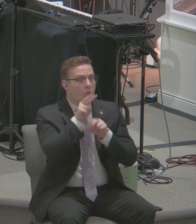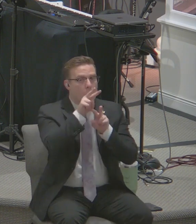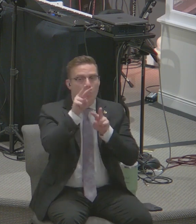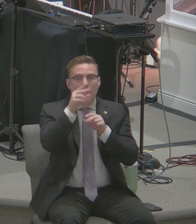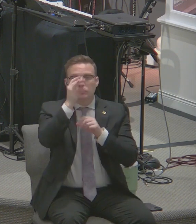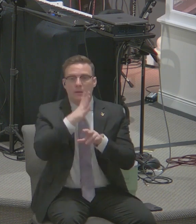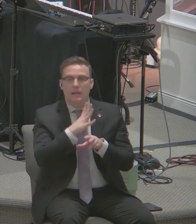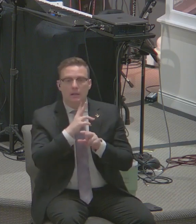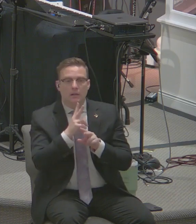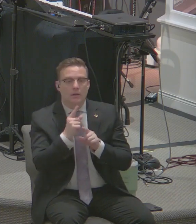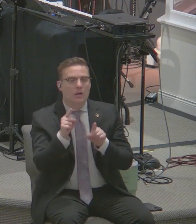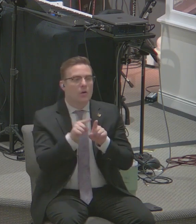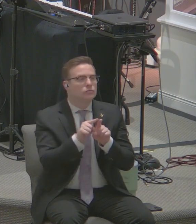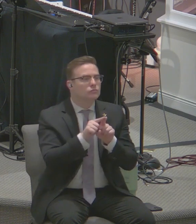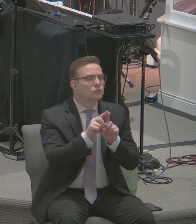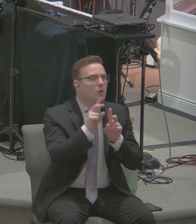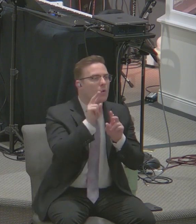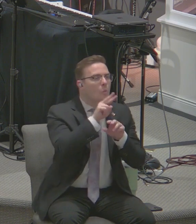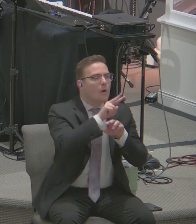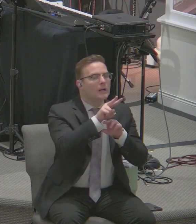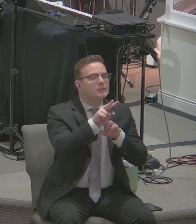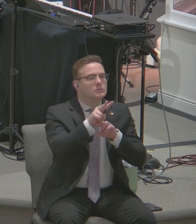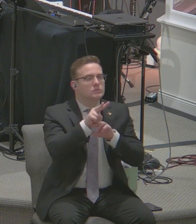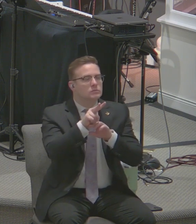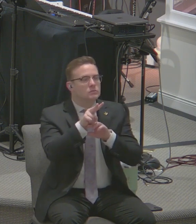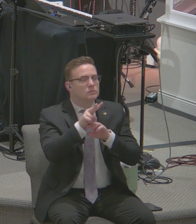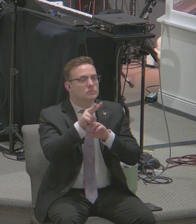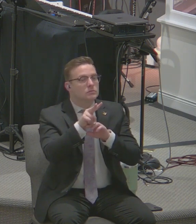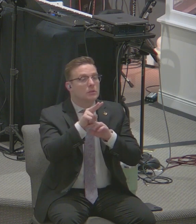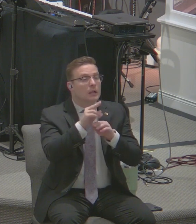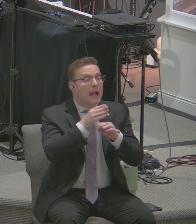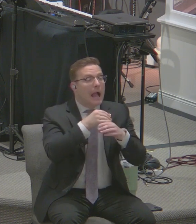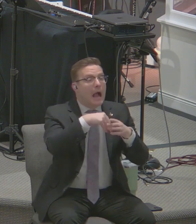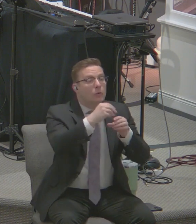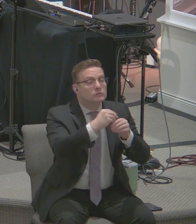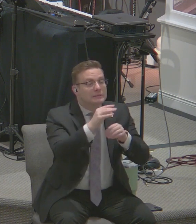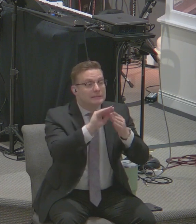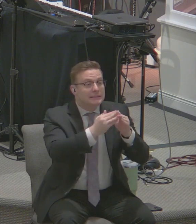the watchman also watched over the inside of the city.